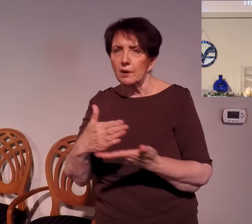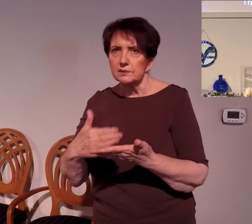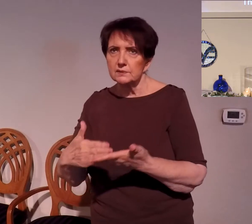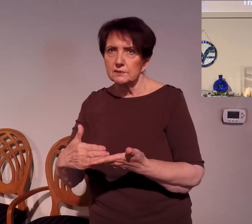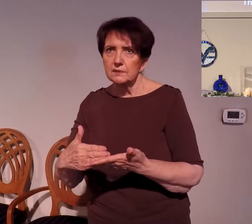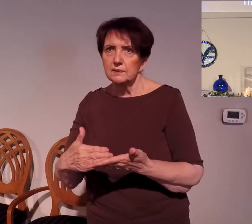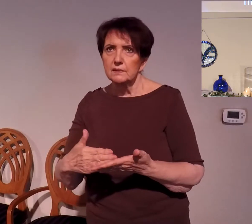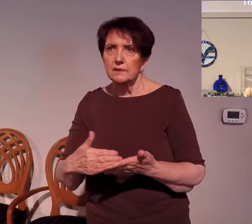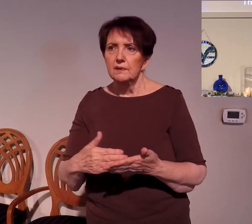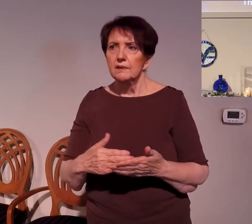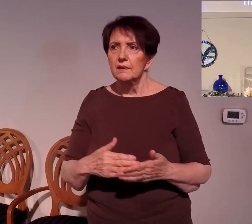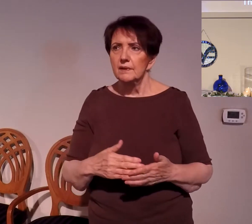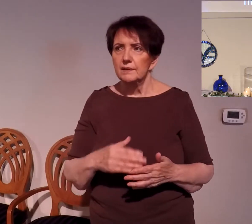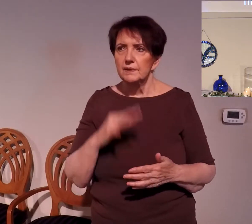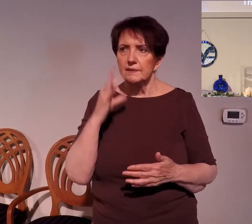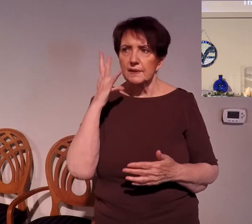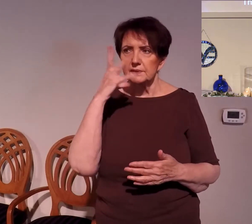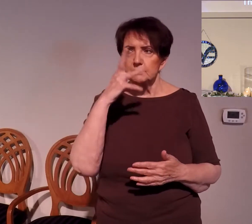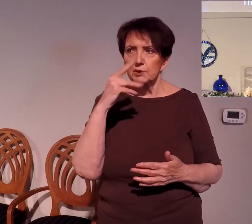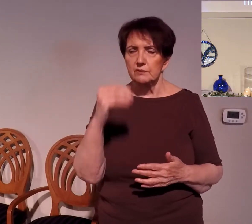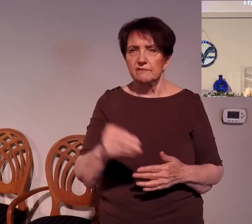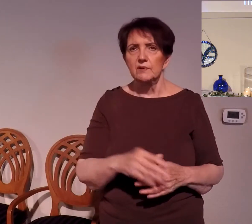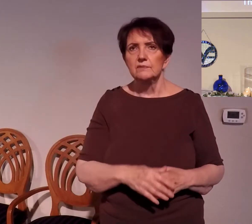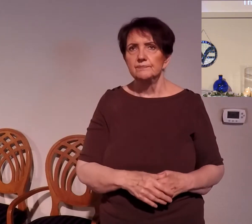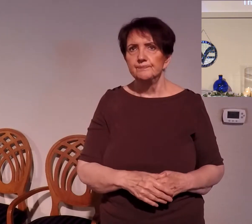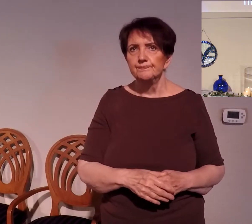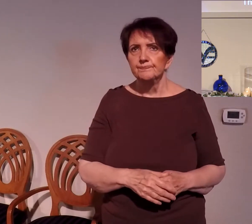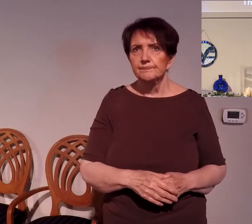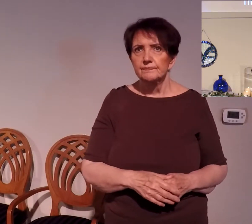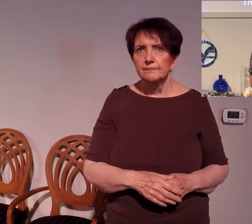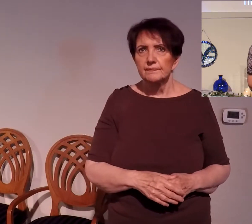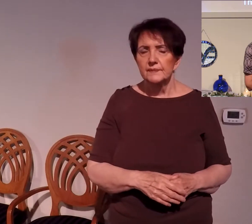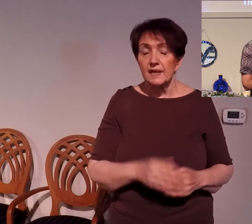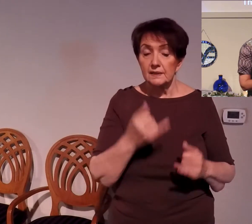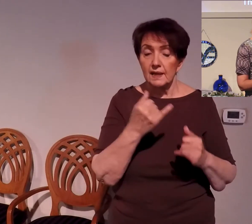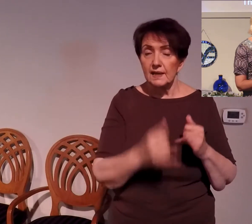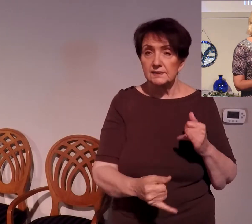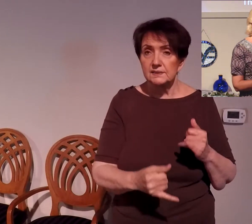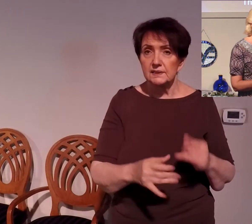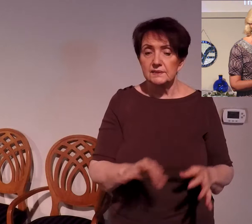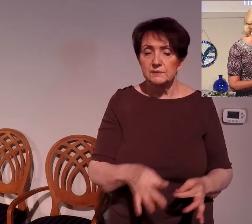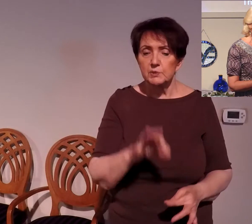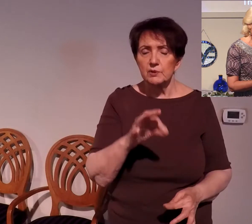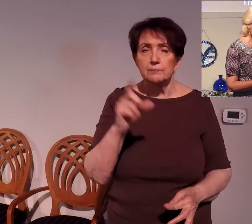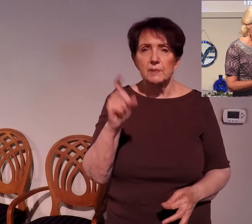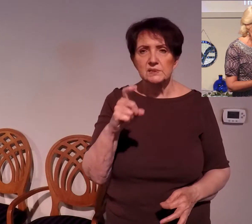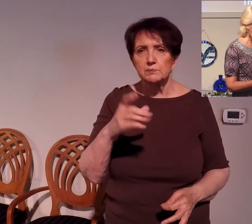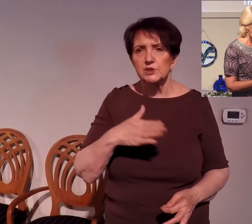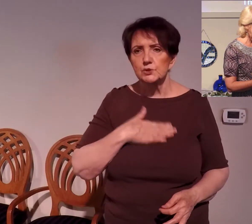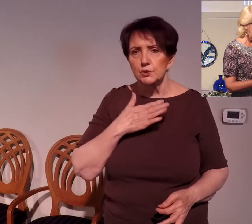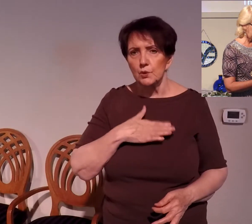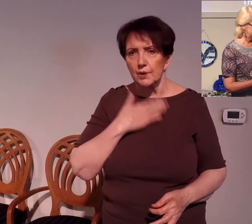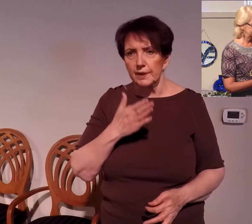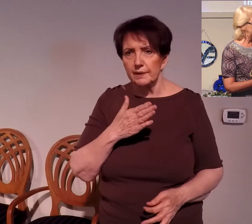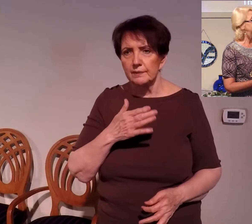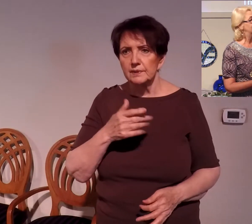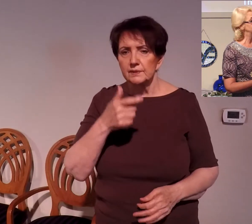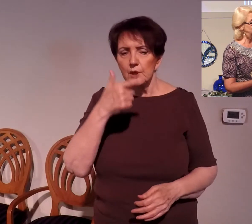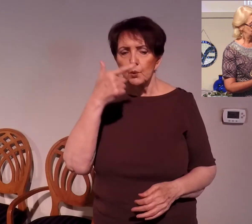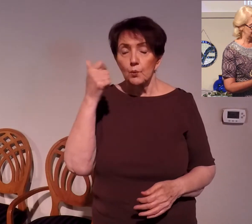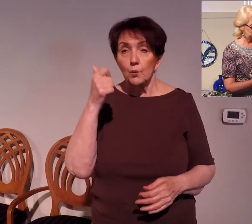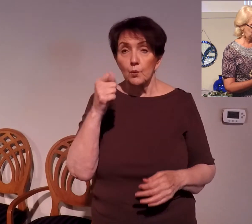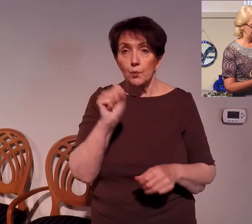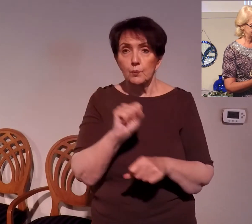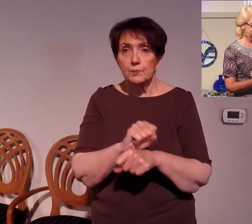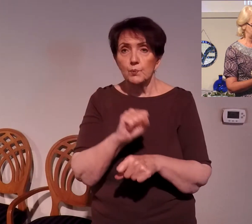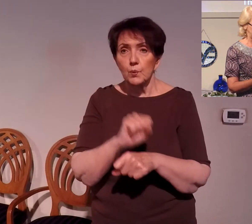parts is beautiful. And lastly, the spirit must be joy, because working on these lines, it cannot